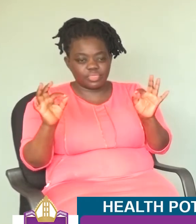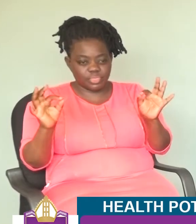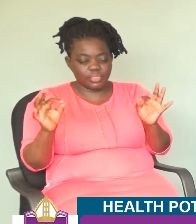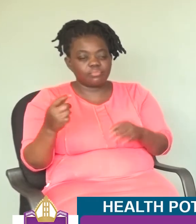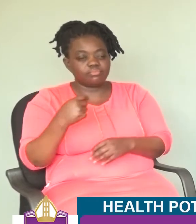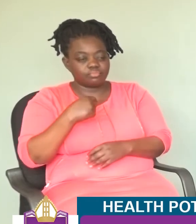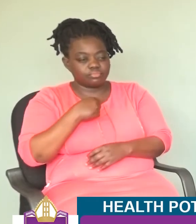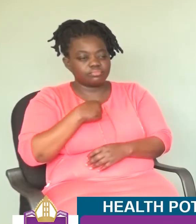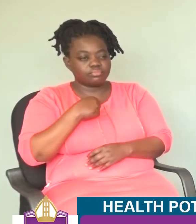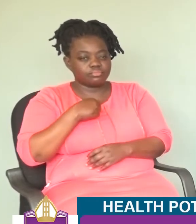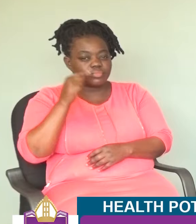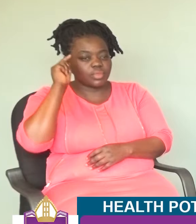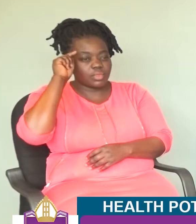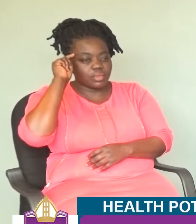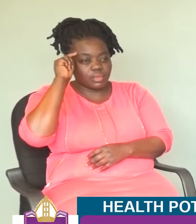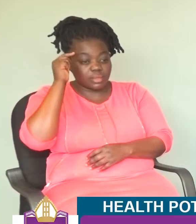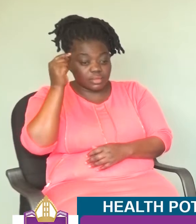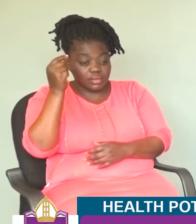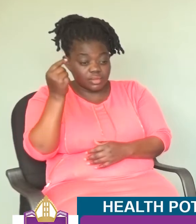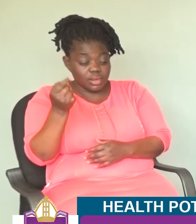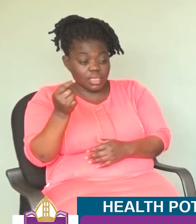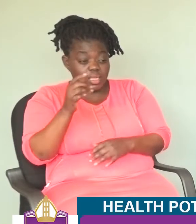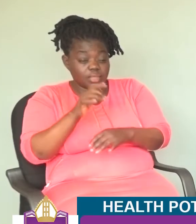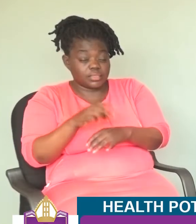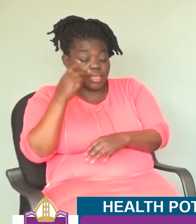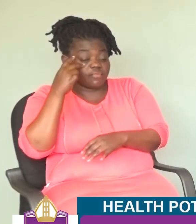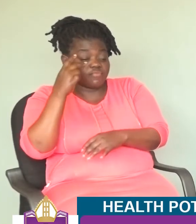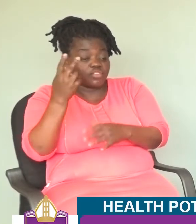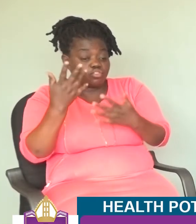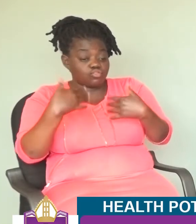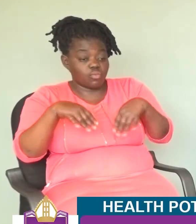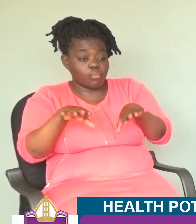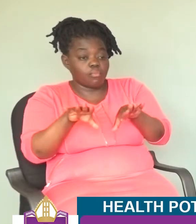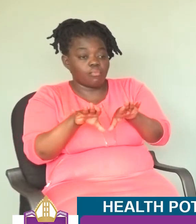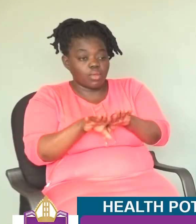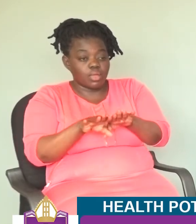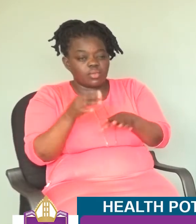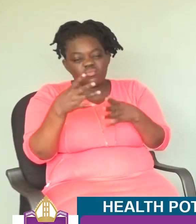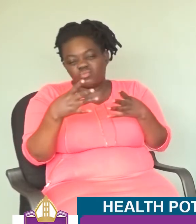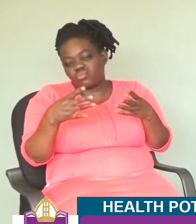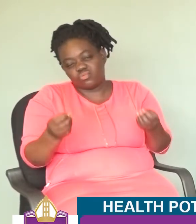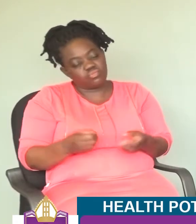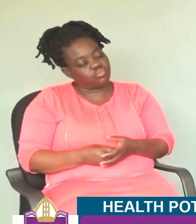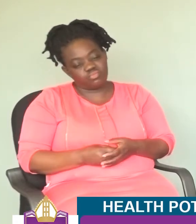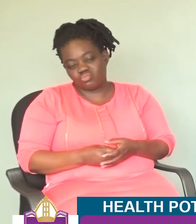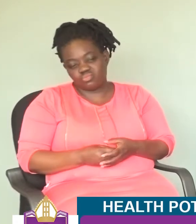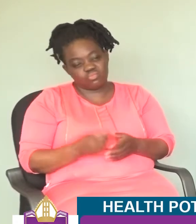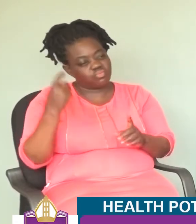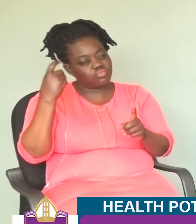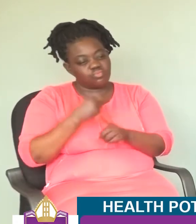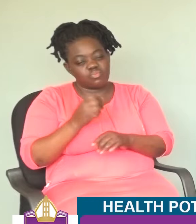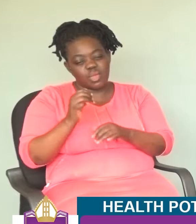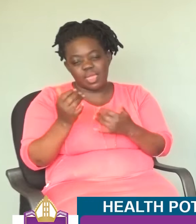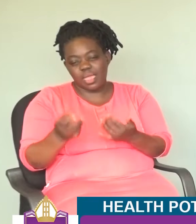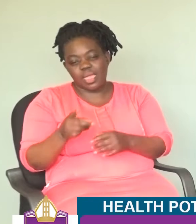I think the sense of vision is one of the most important. Once you lose it, it's very debilitating. You have to rely